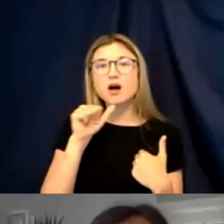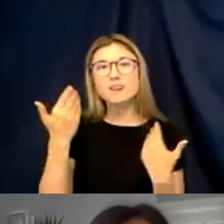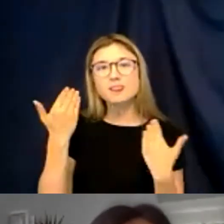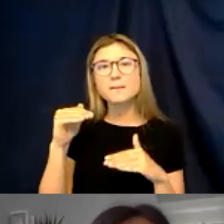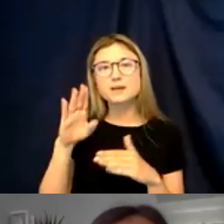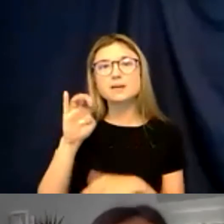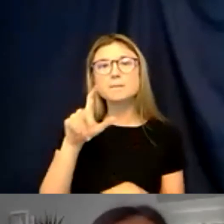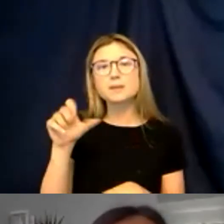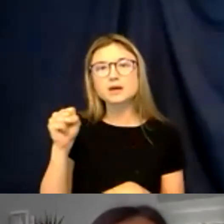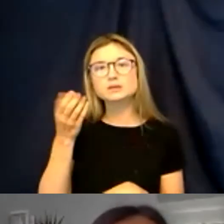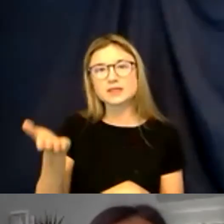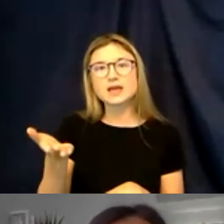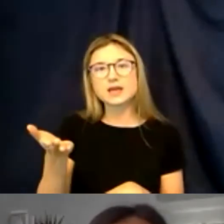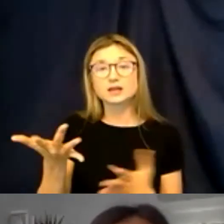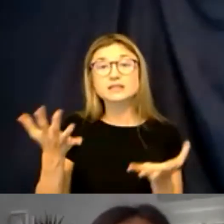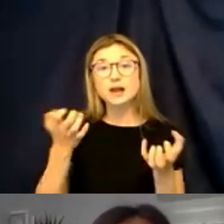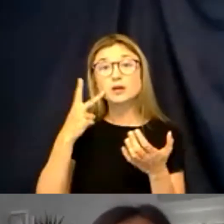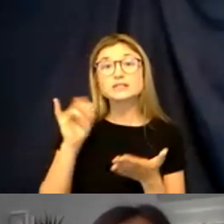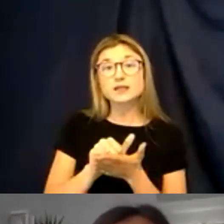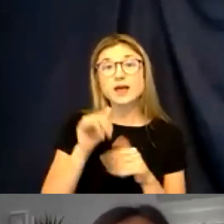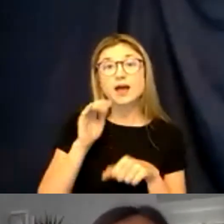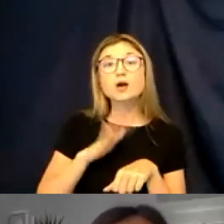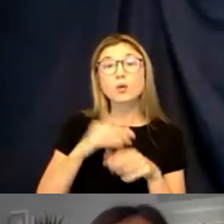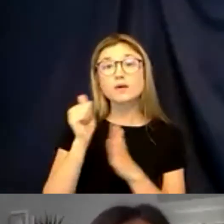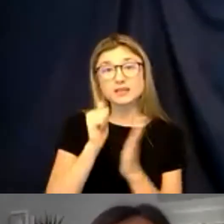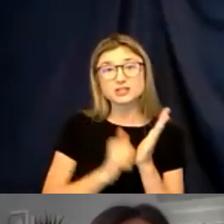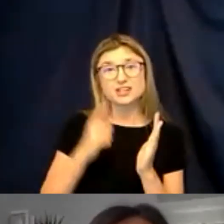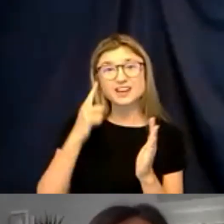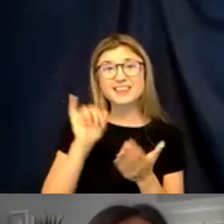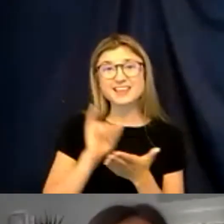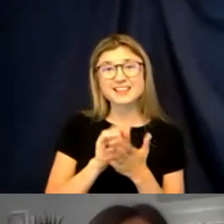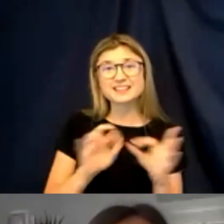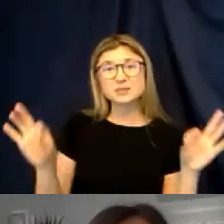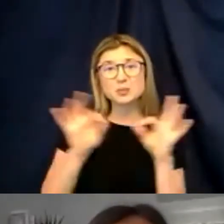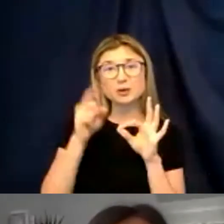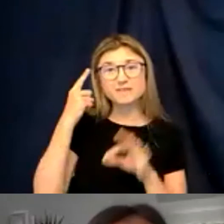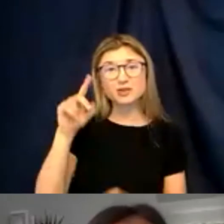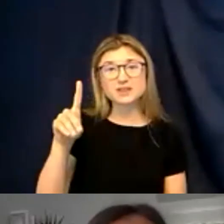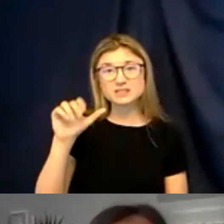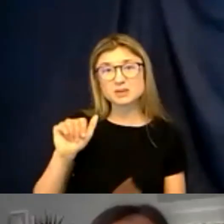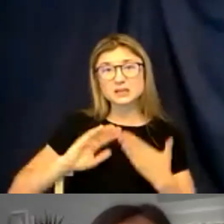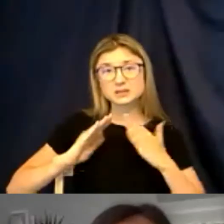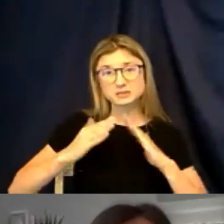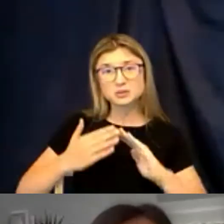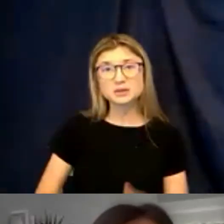definitely want to see that on our agenda. I think that's important to the disability community.